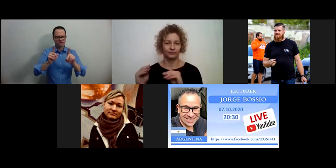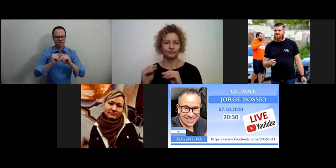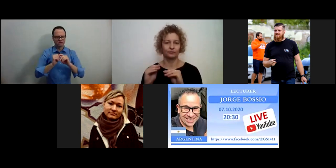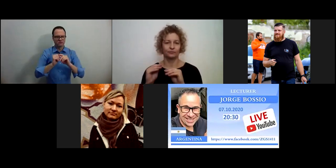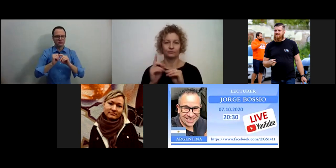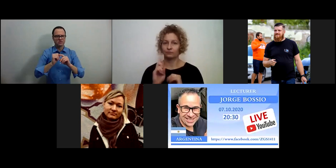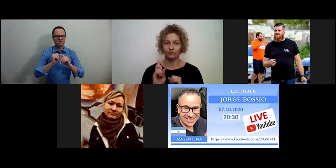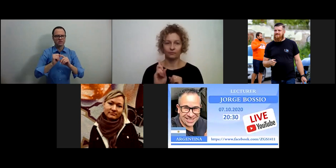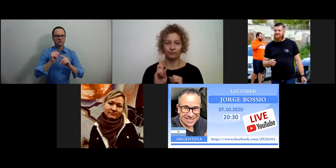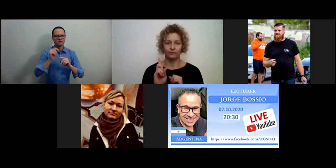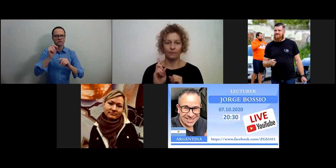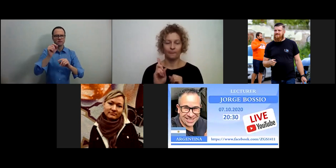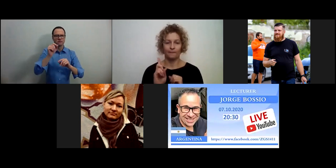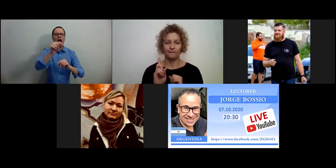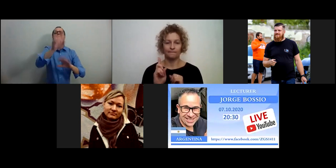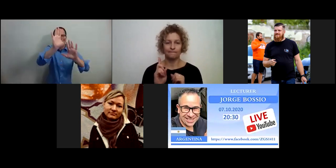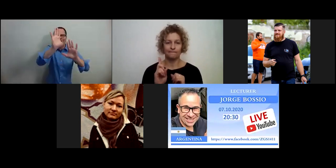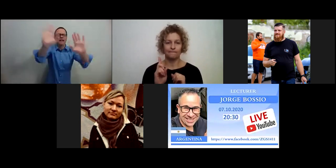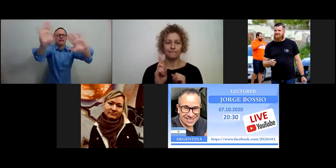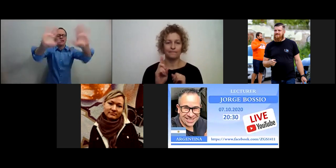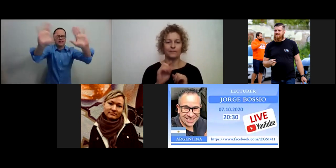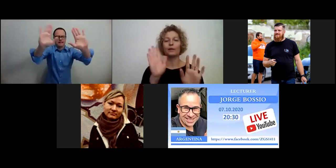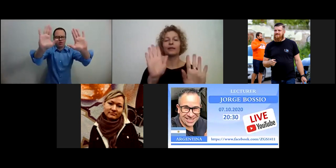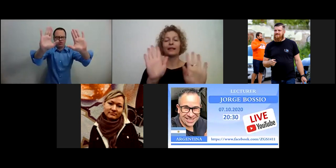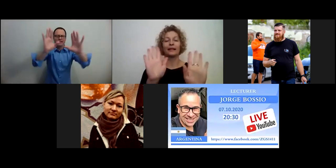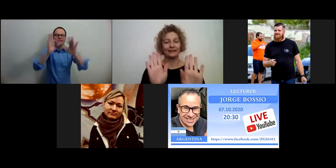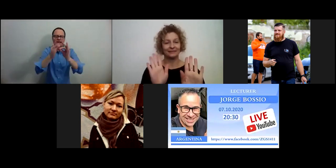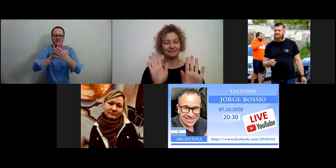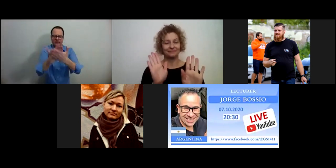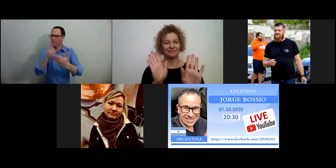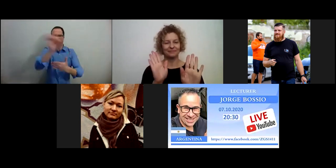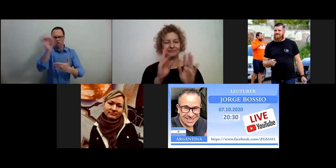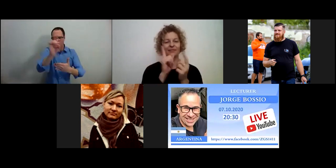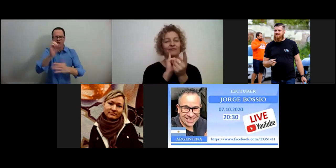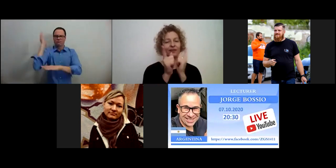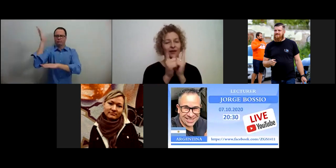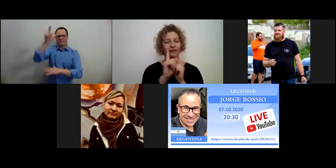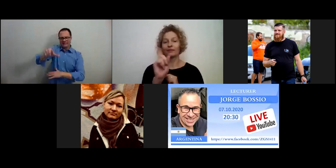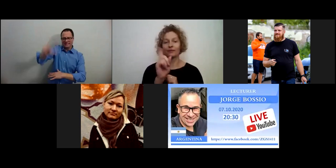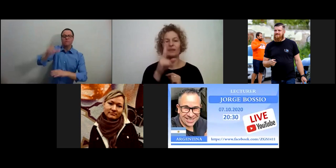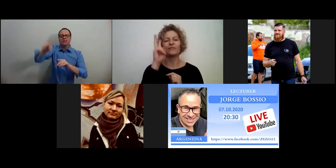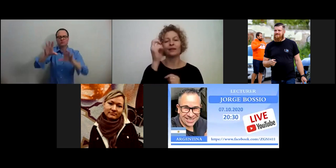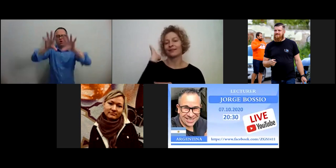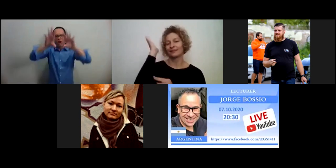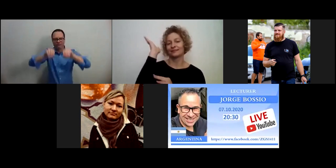Can all the interpreters turn off their cameras? No. Sorry, I misunderstood my tech team.